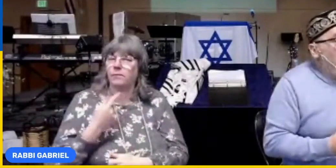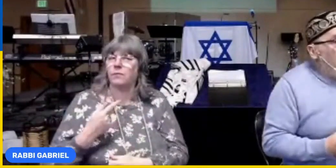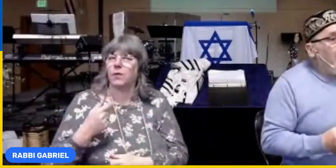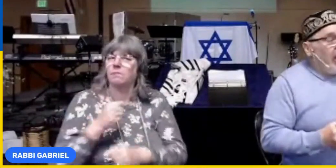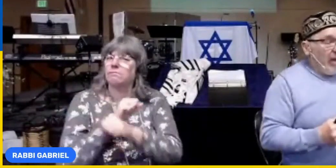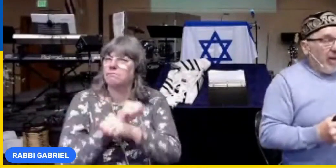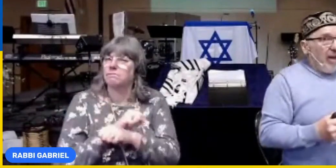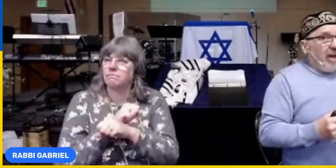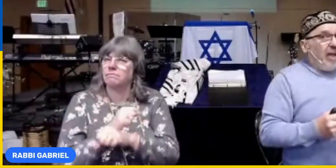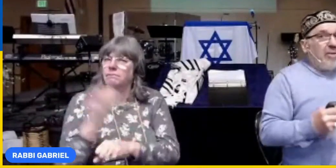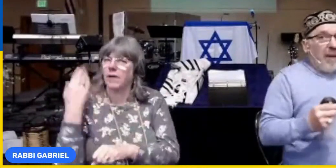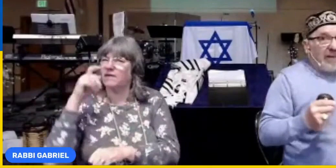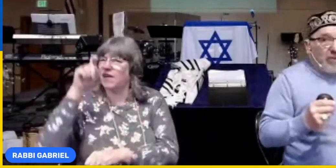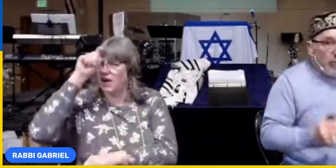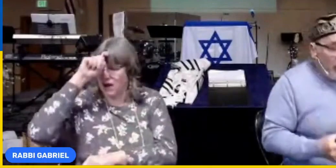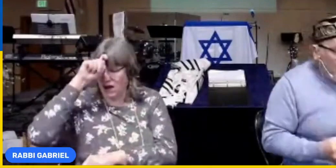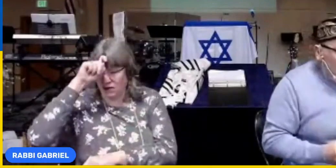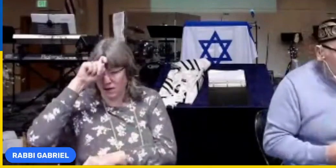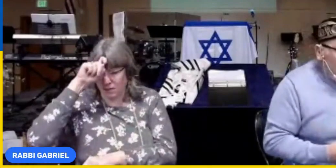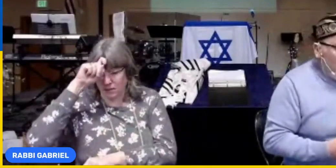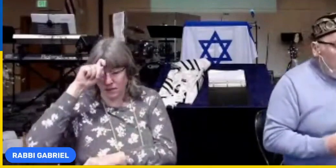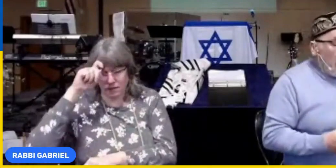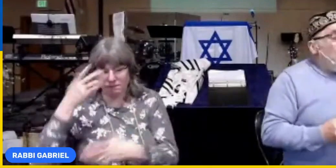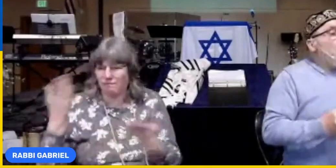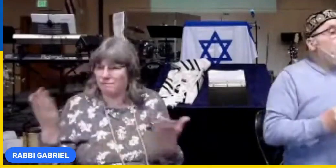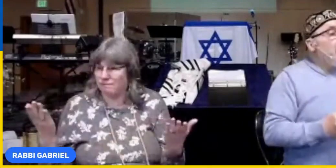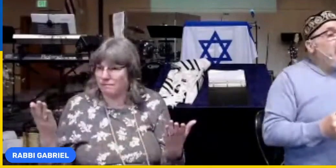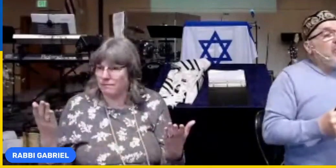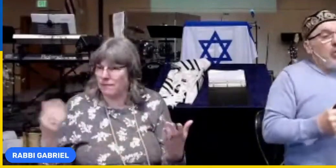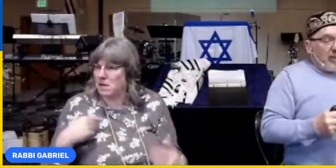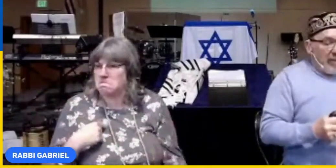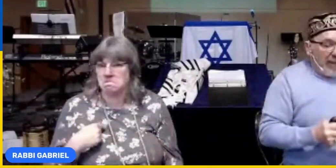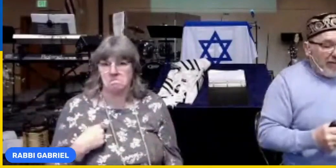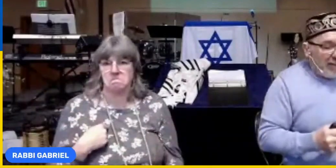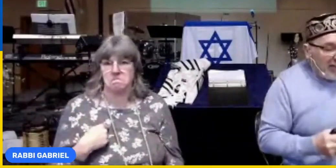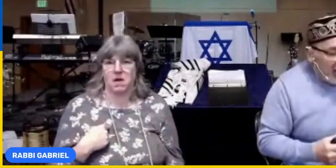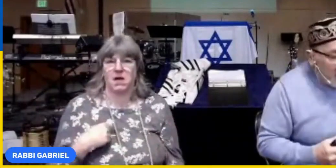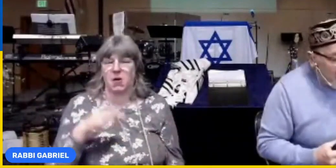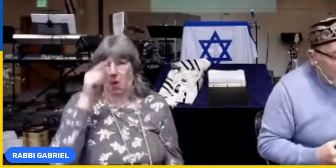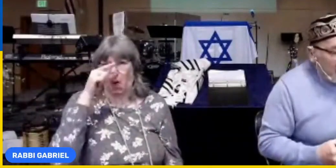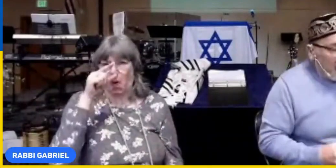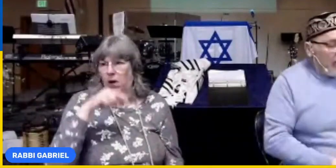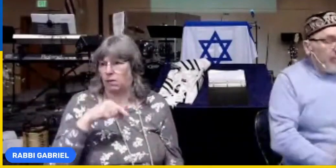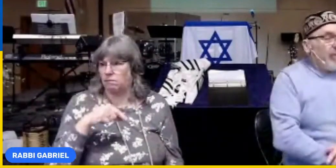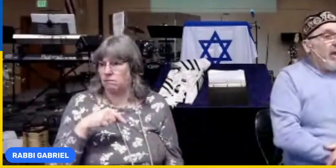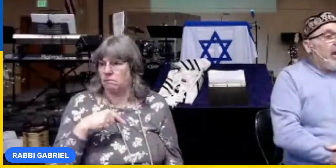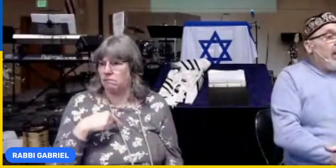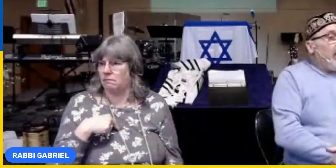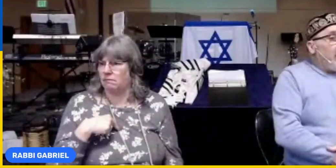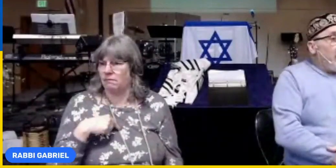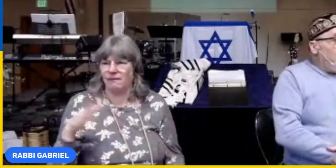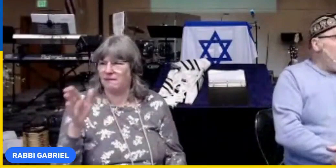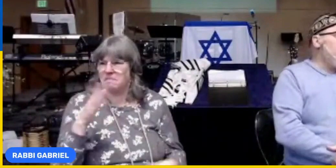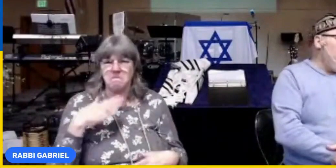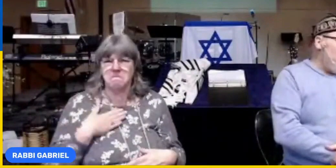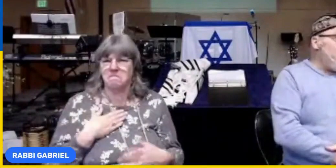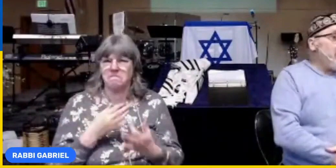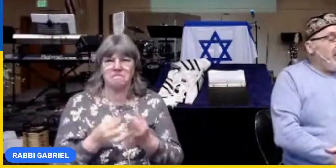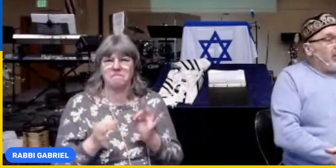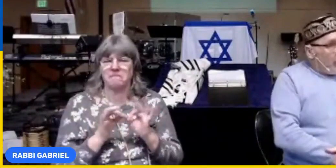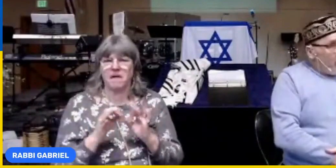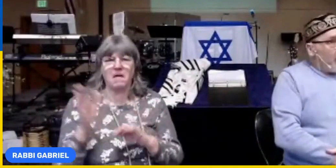how do we say at the Passover Seder, we were slaves in Egypt, in